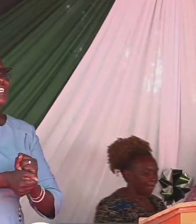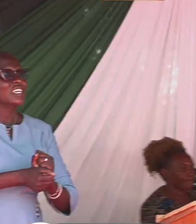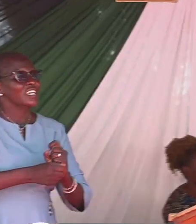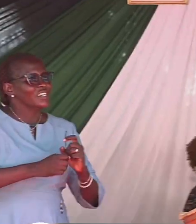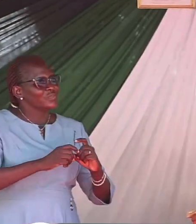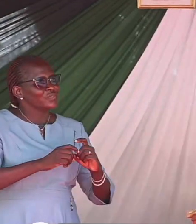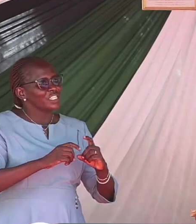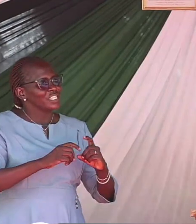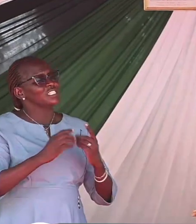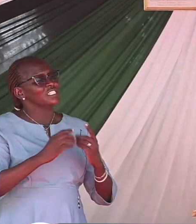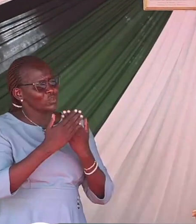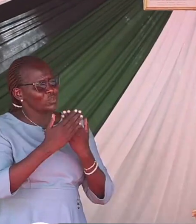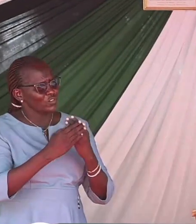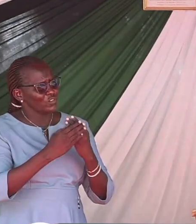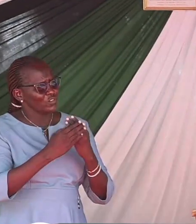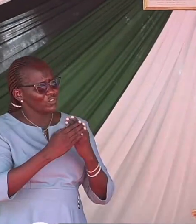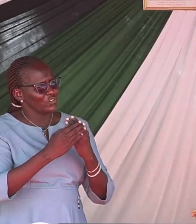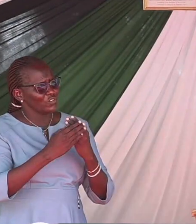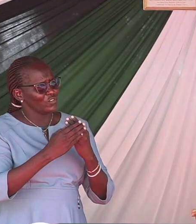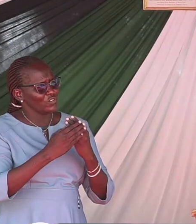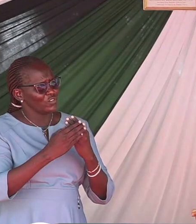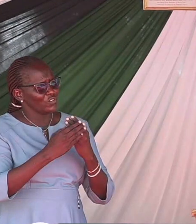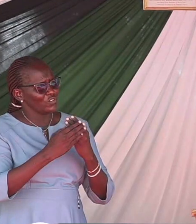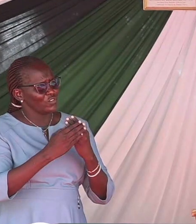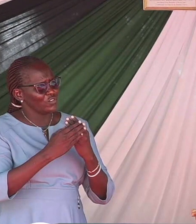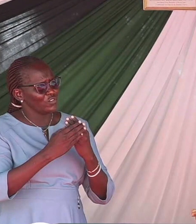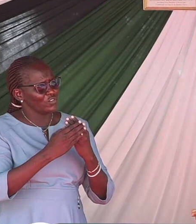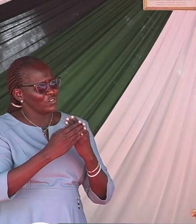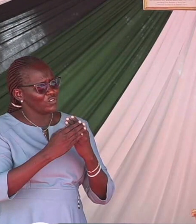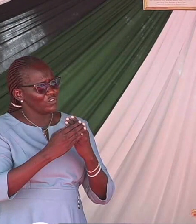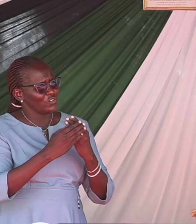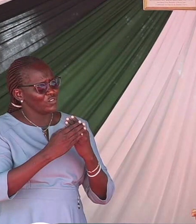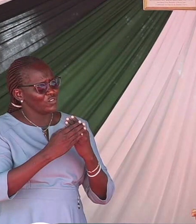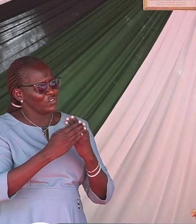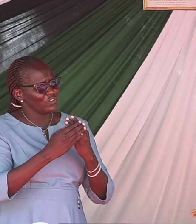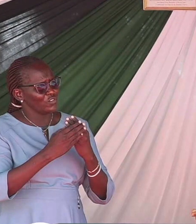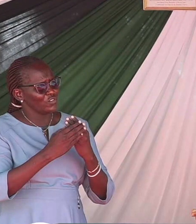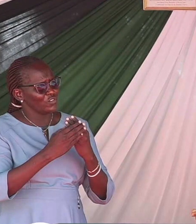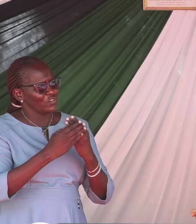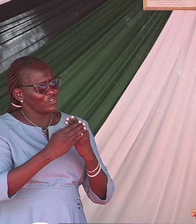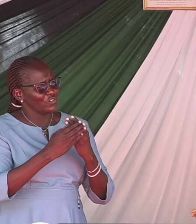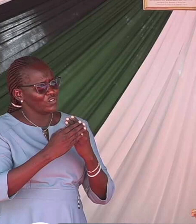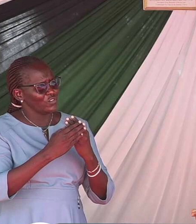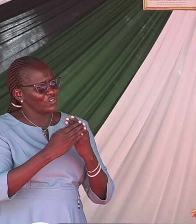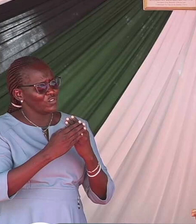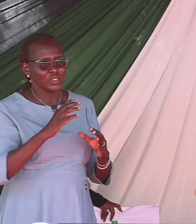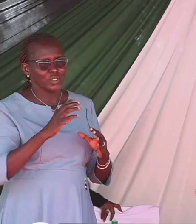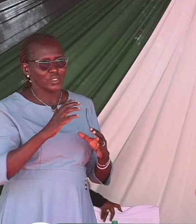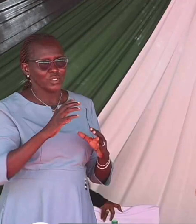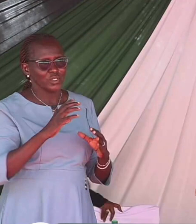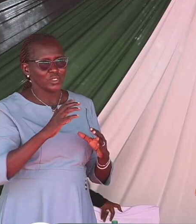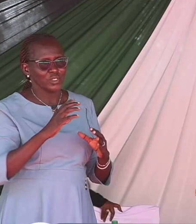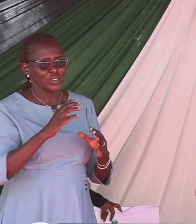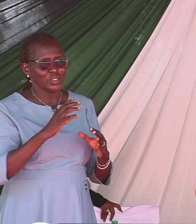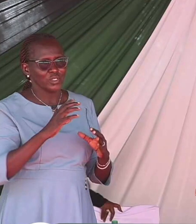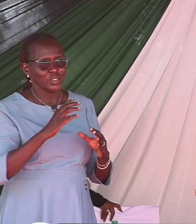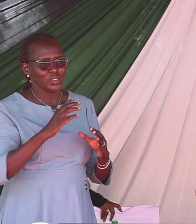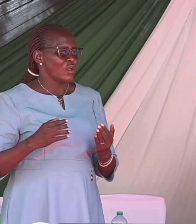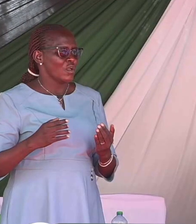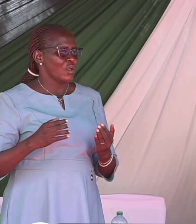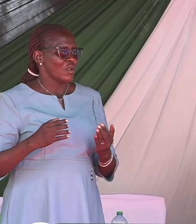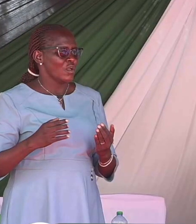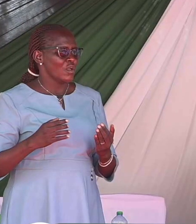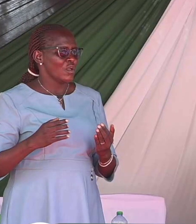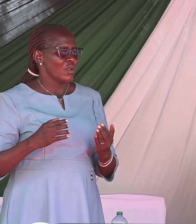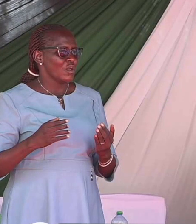with a purpose. Now we have 102 ECD centers, the private schools, where we put the